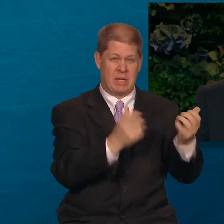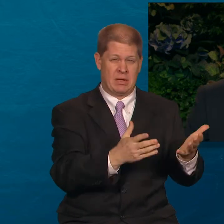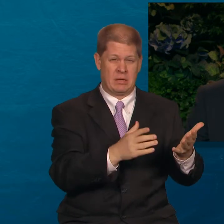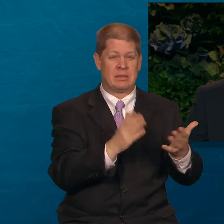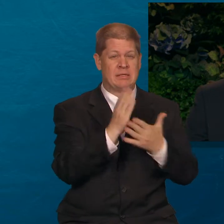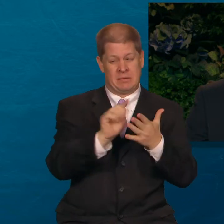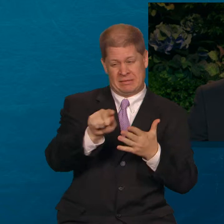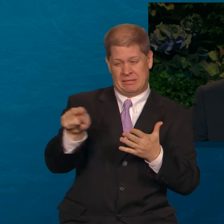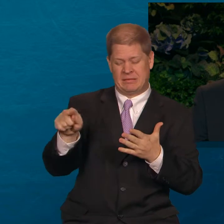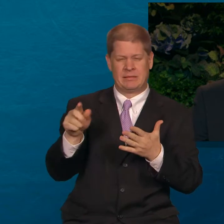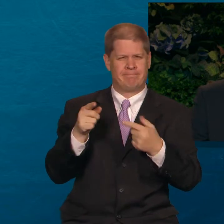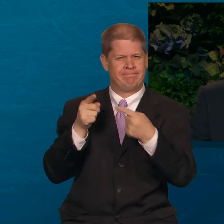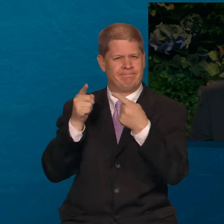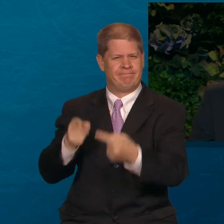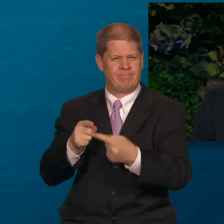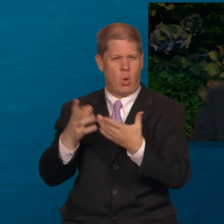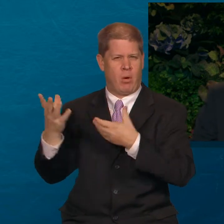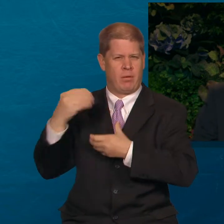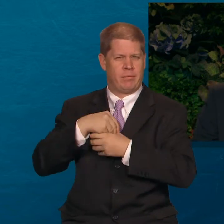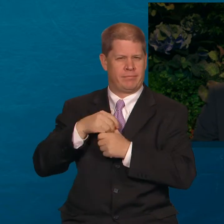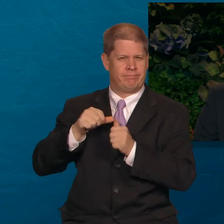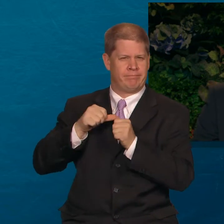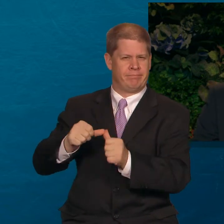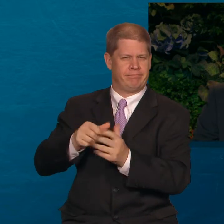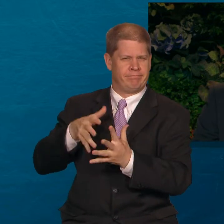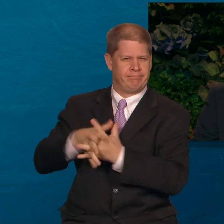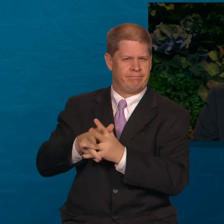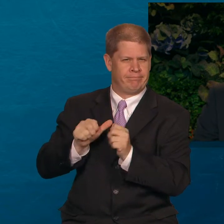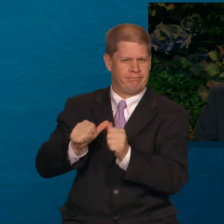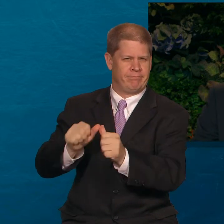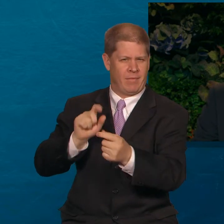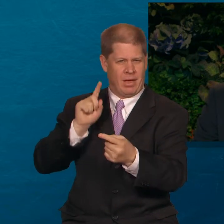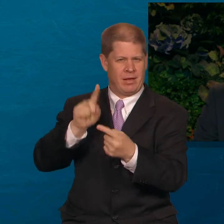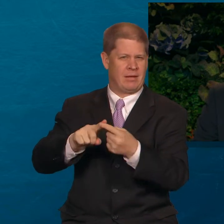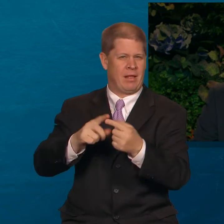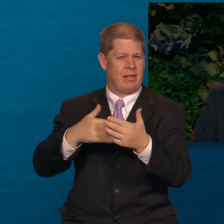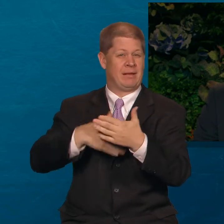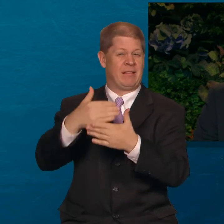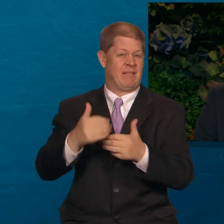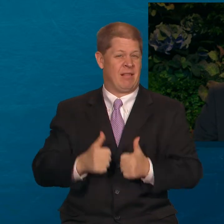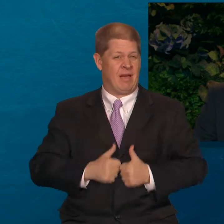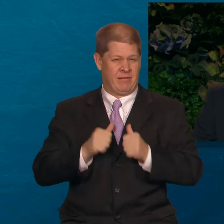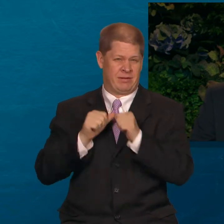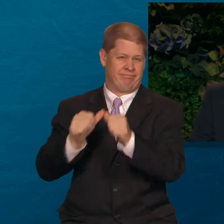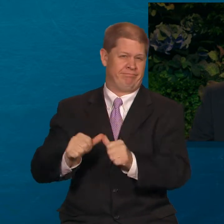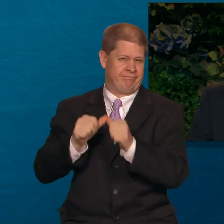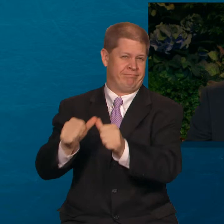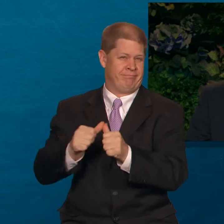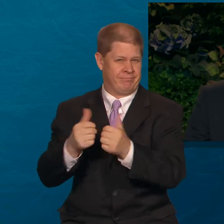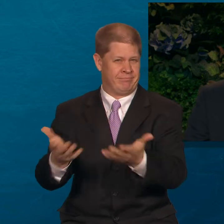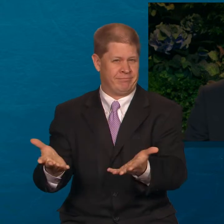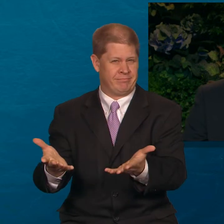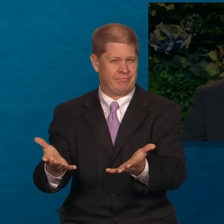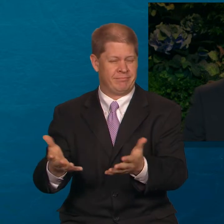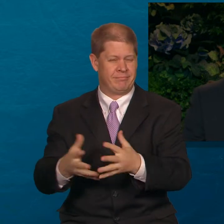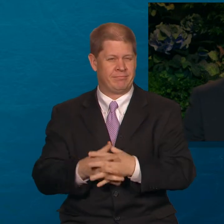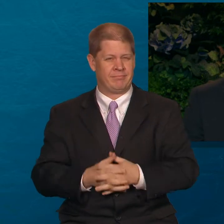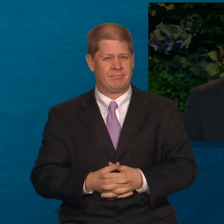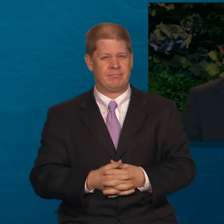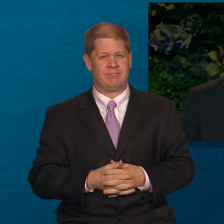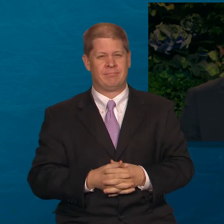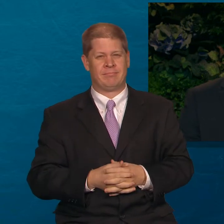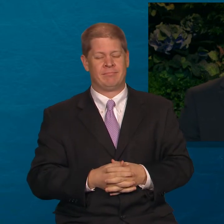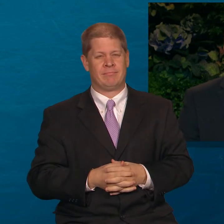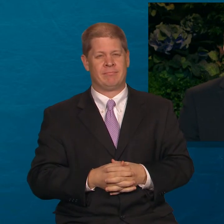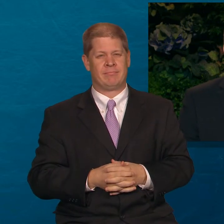However, others may be difficult to understand and impossible to overcome and will be with us until we pass on